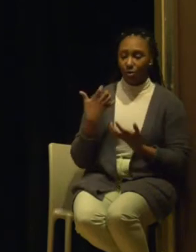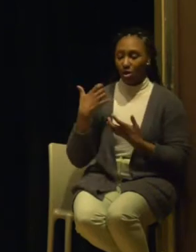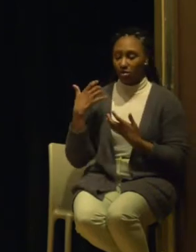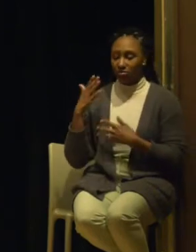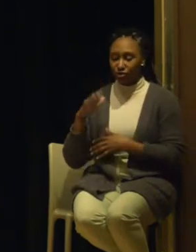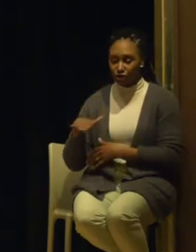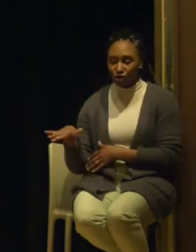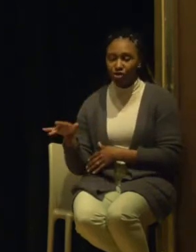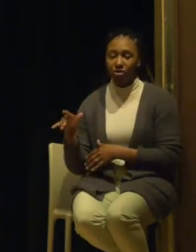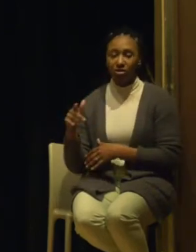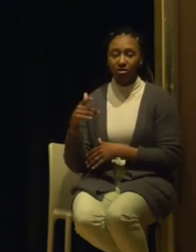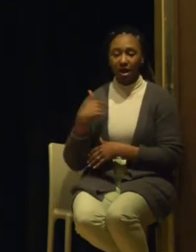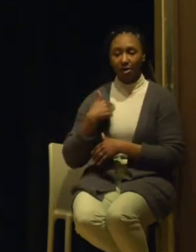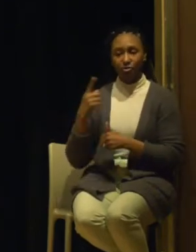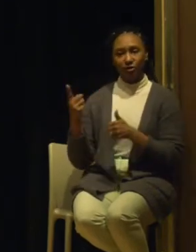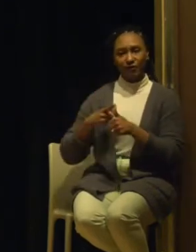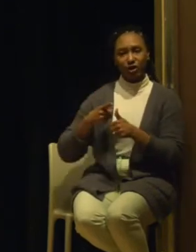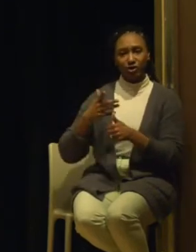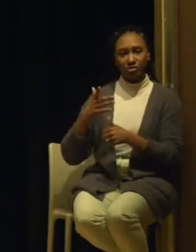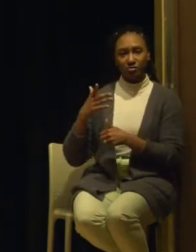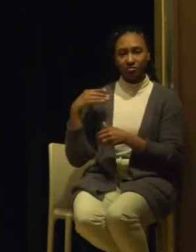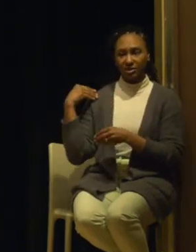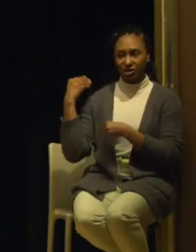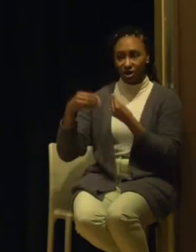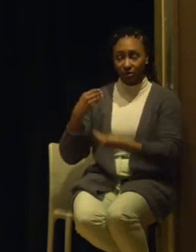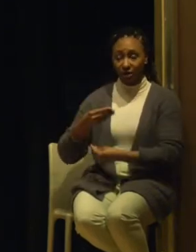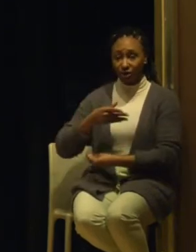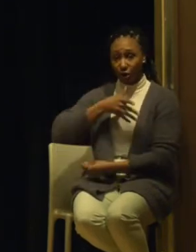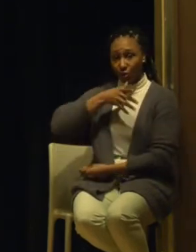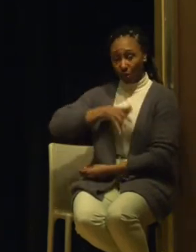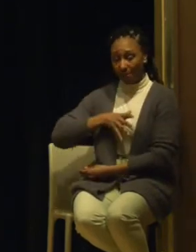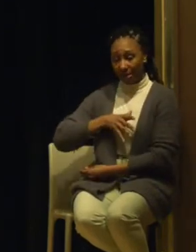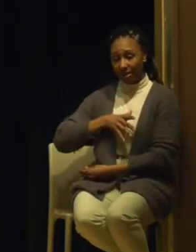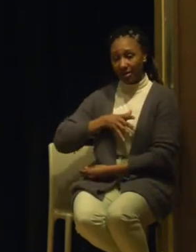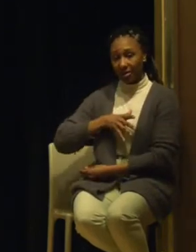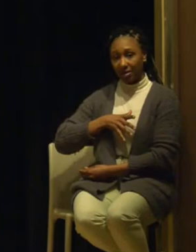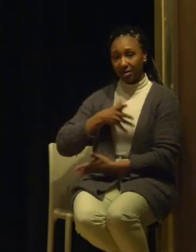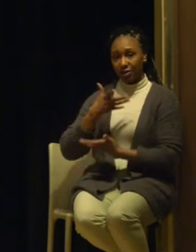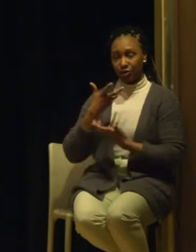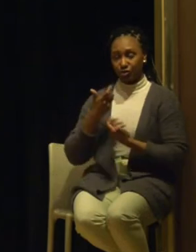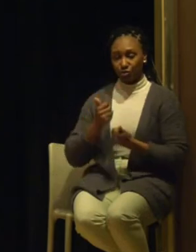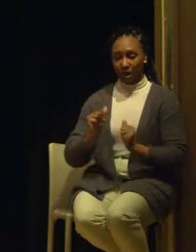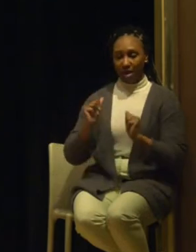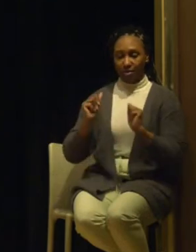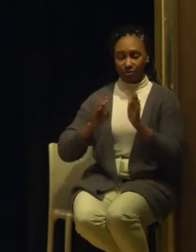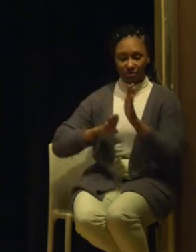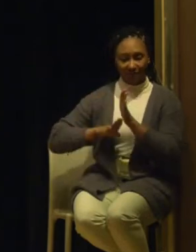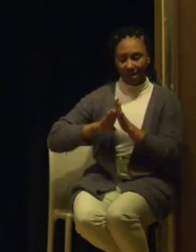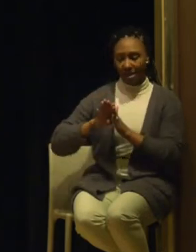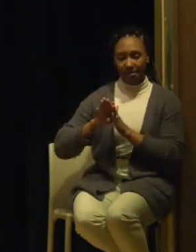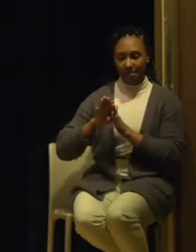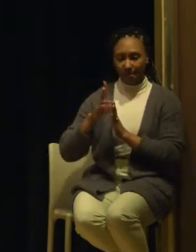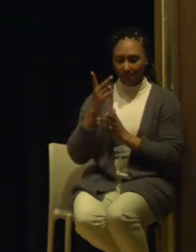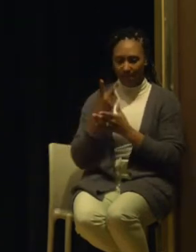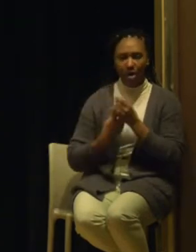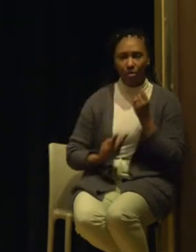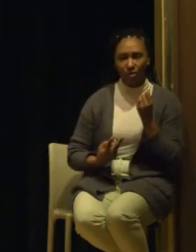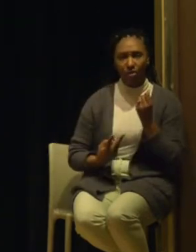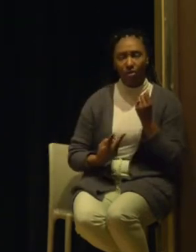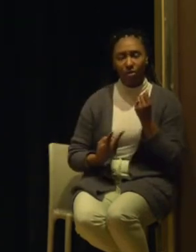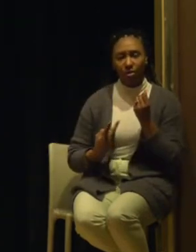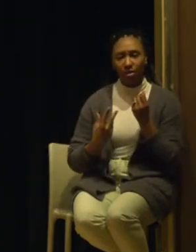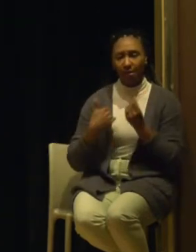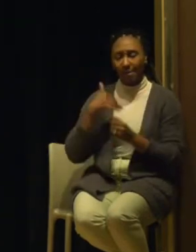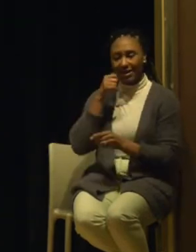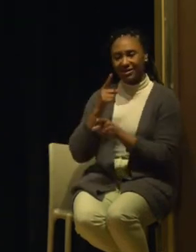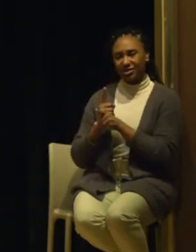generation was first generation of women, in my mind, that tried to do both. Yeah. I have a sister who's 9 years older than me. And when she